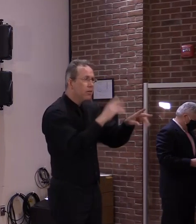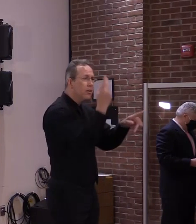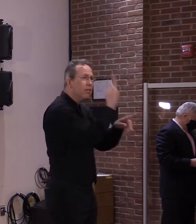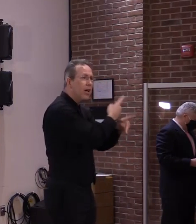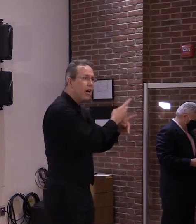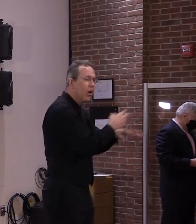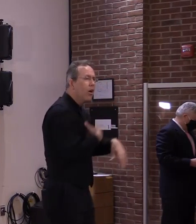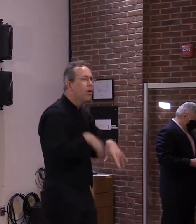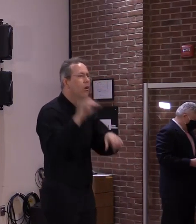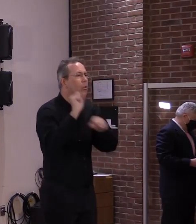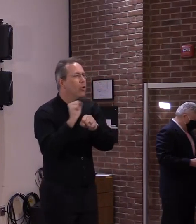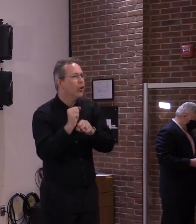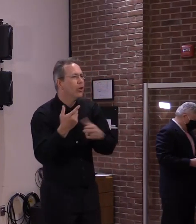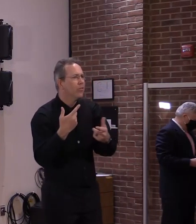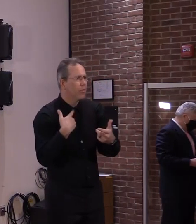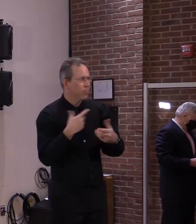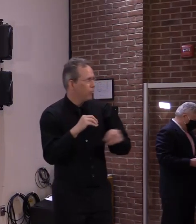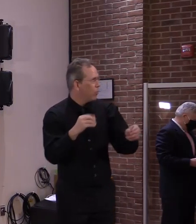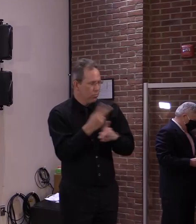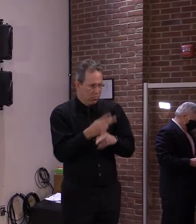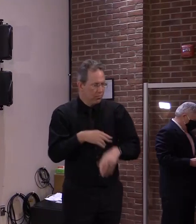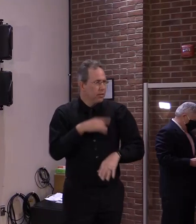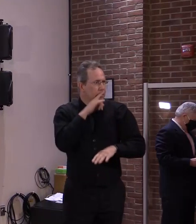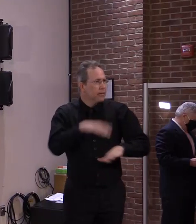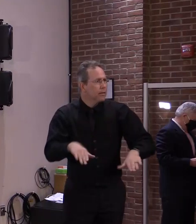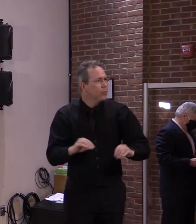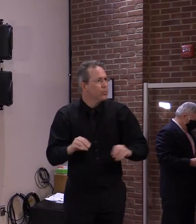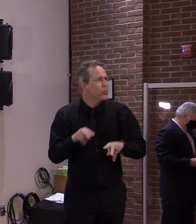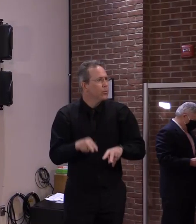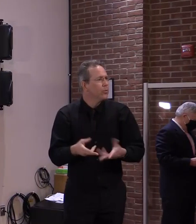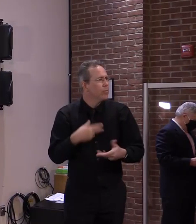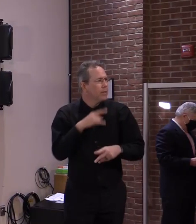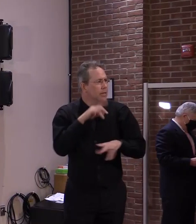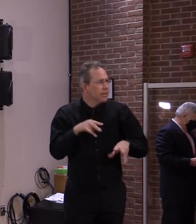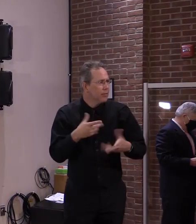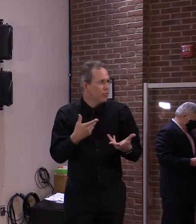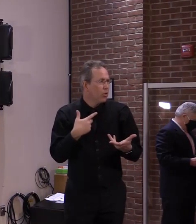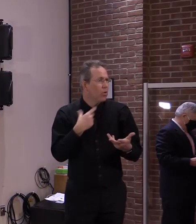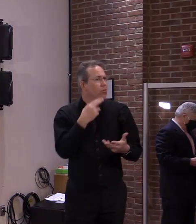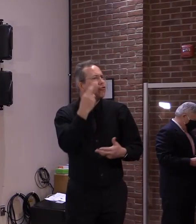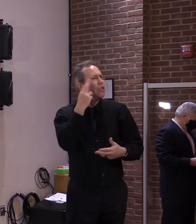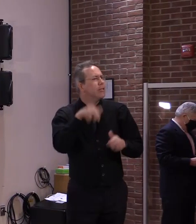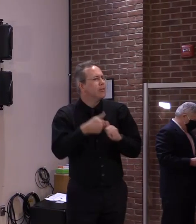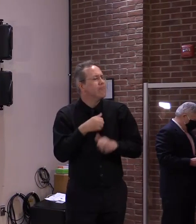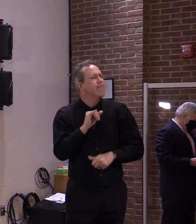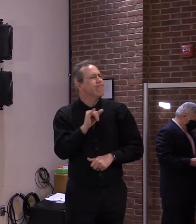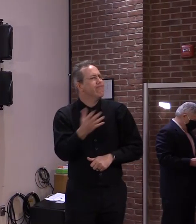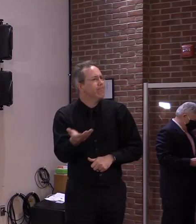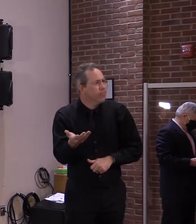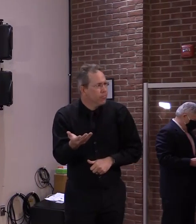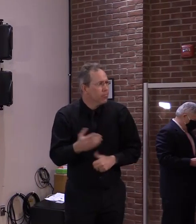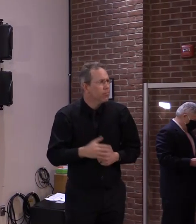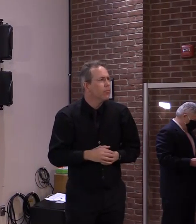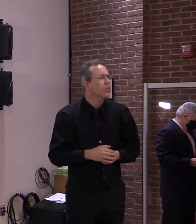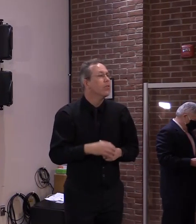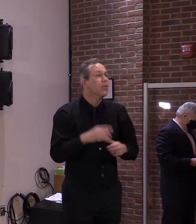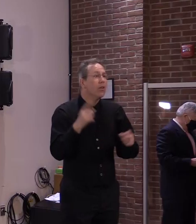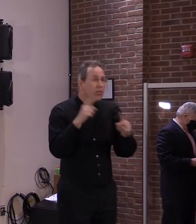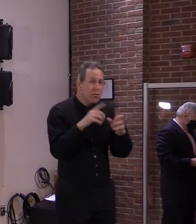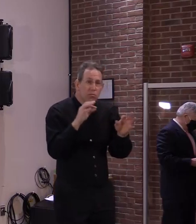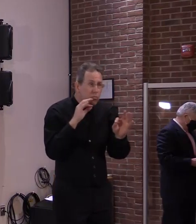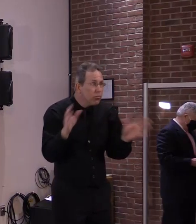home because of that. And I think that's a legitimate issue. So Until we get more people back to work, we're